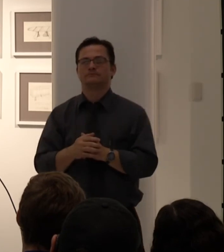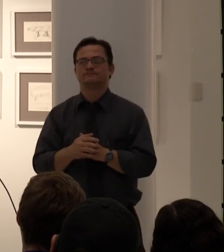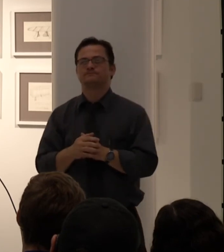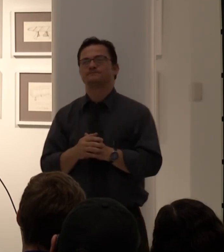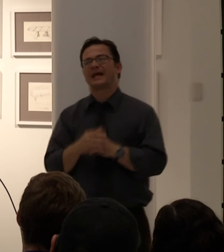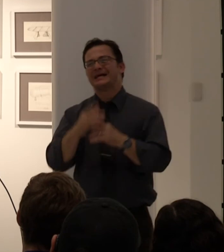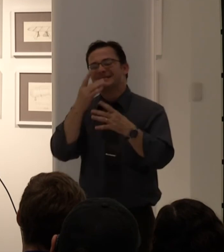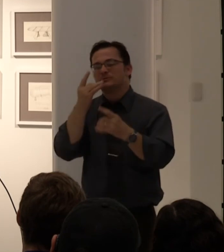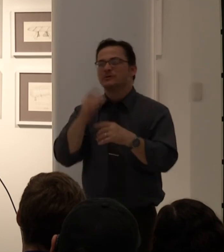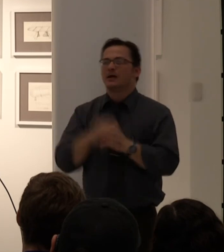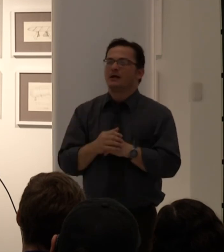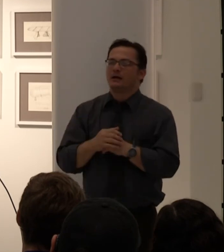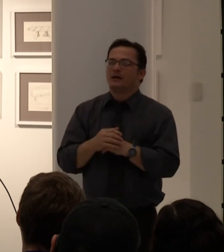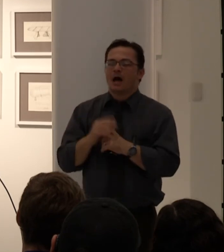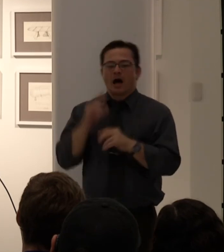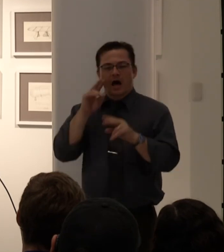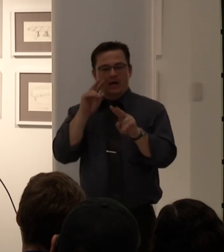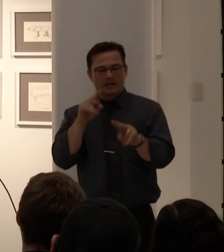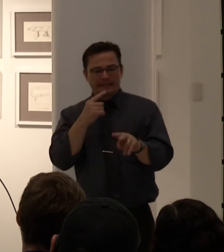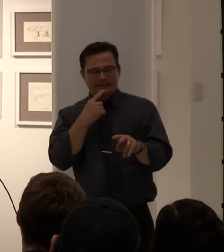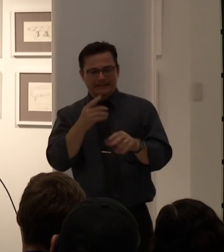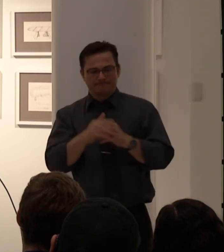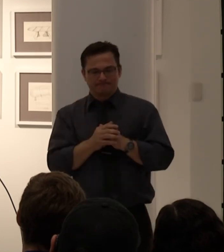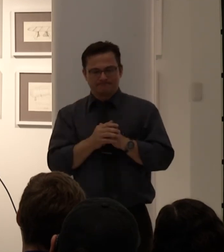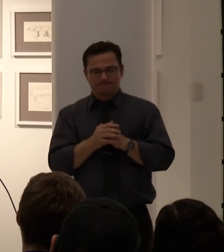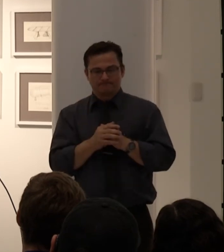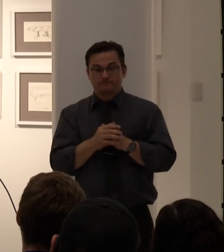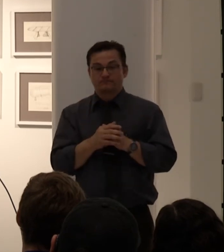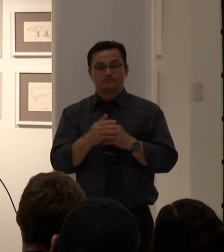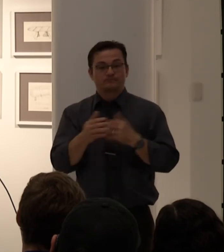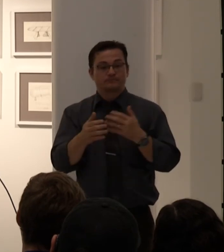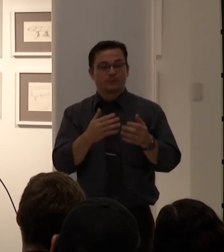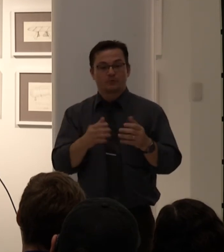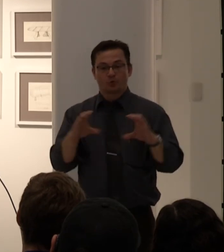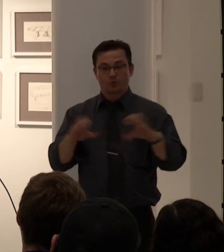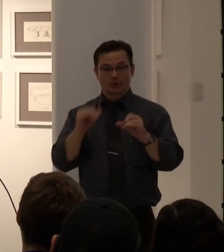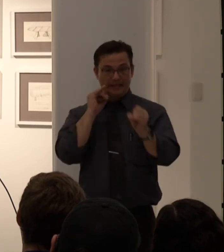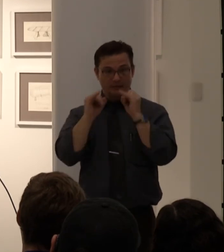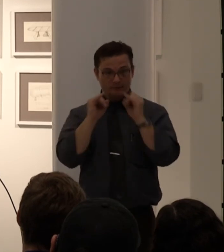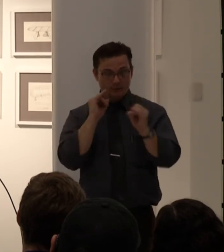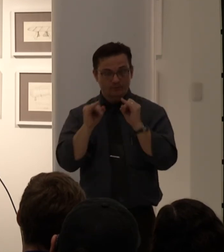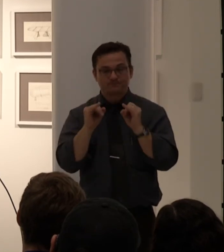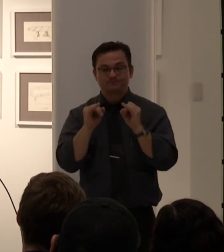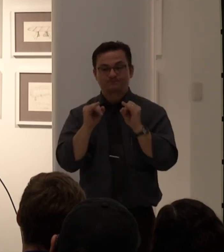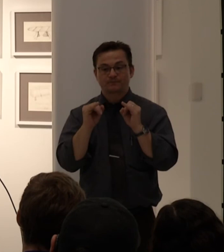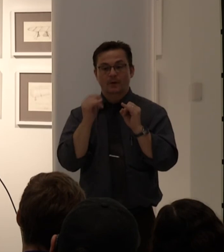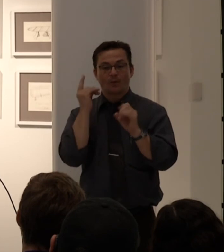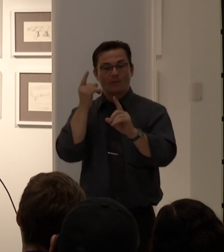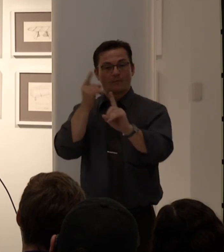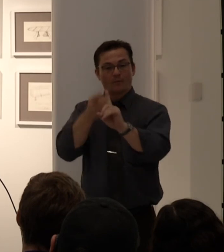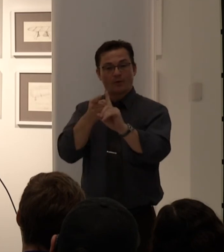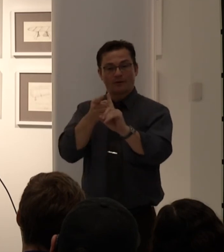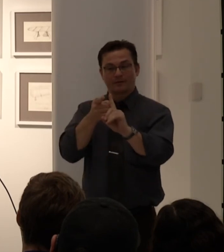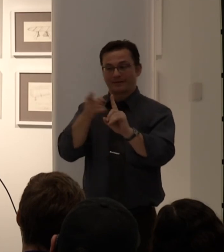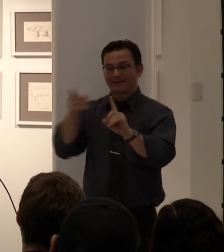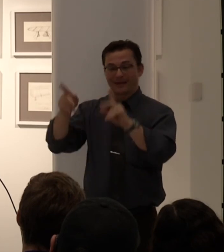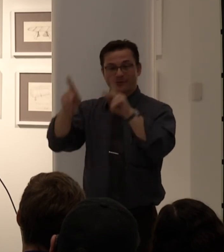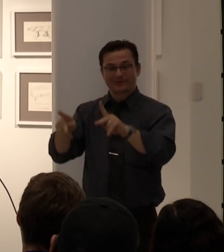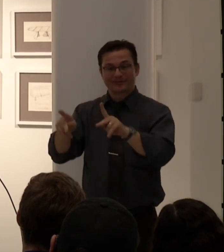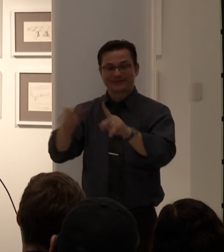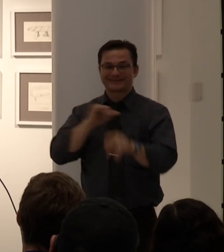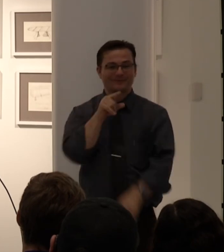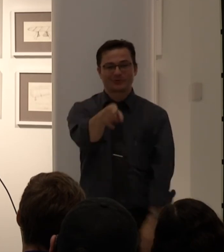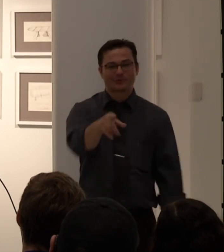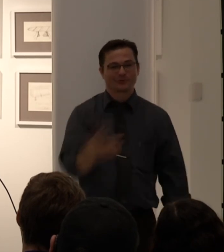interesting, I look and I say, whoever is doing the interview, at one point, they were where you are. Now